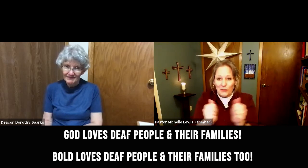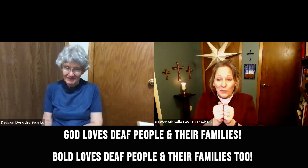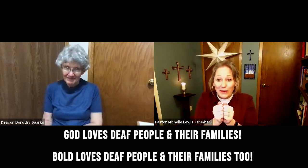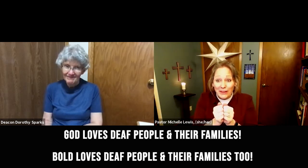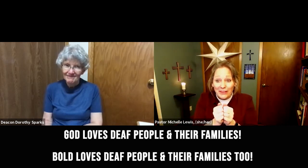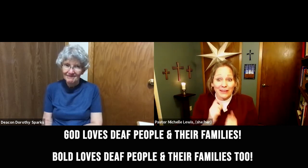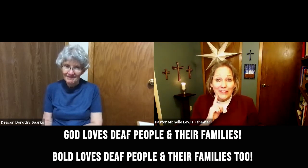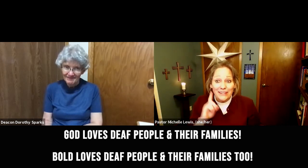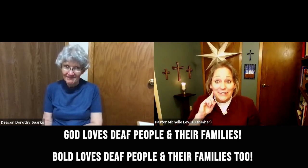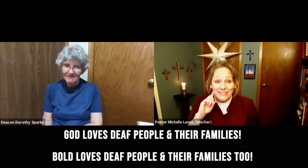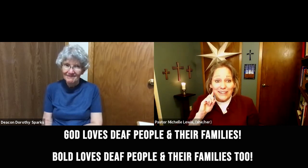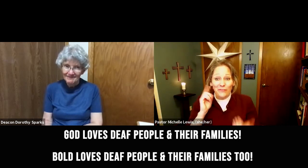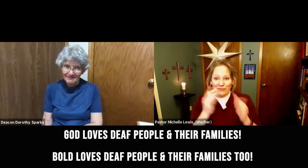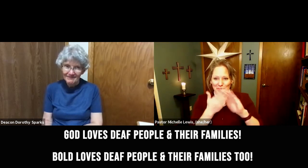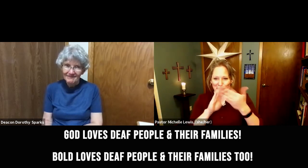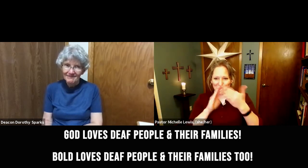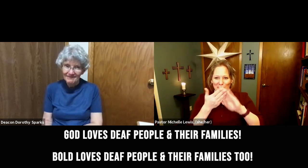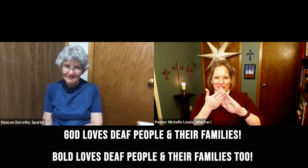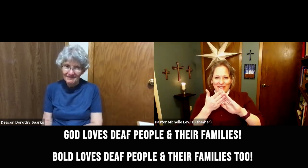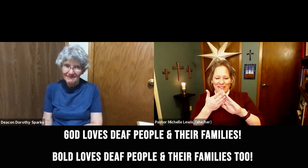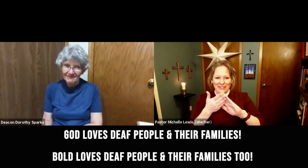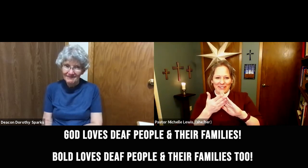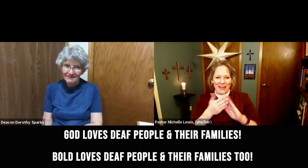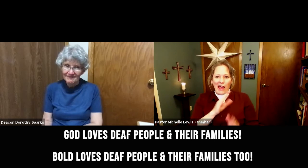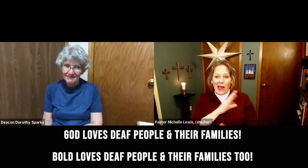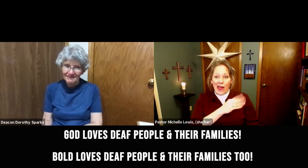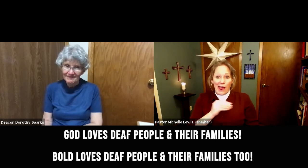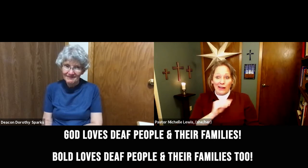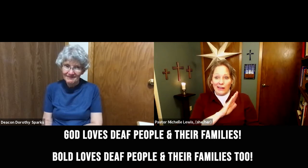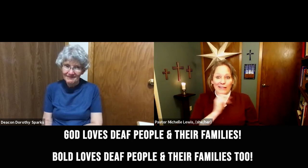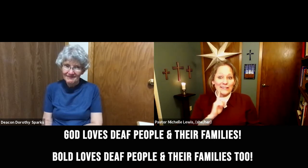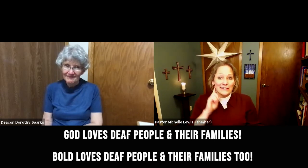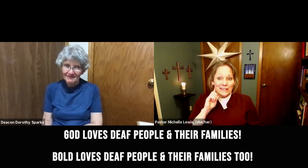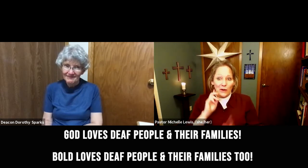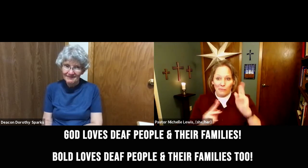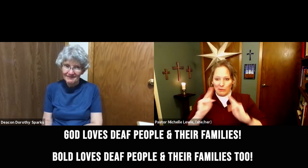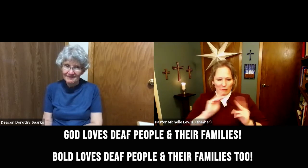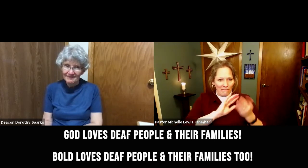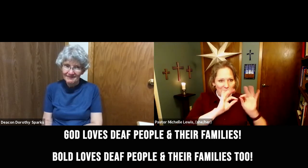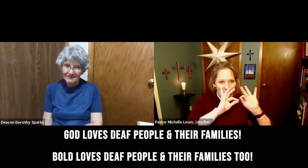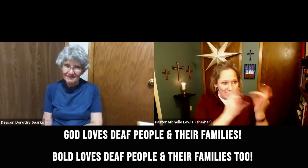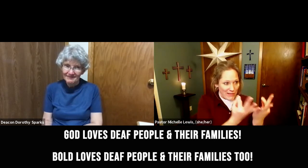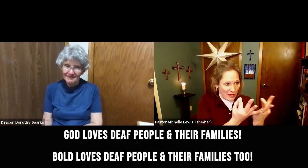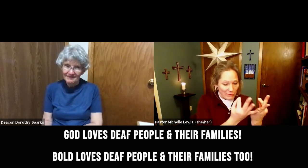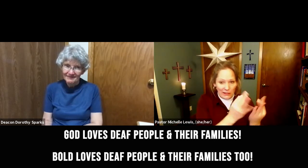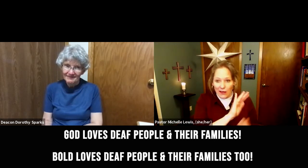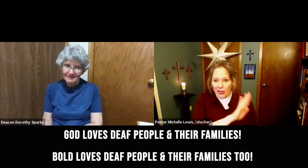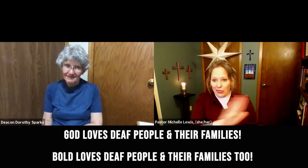and that we share that good news with others, that God loves the deaf community and their